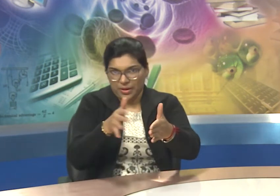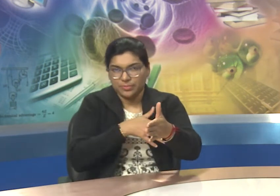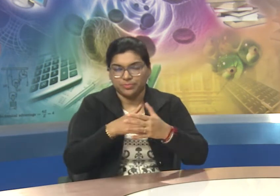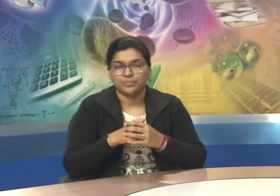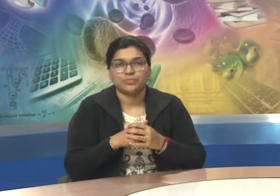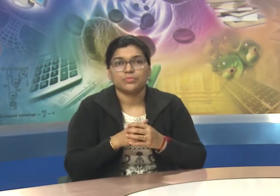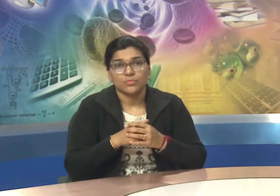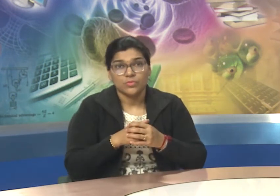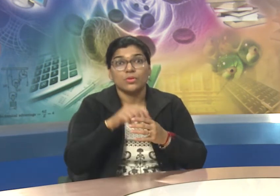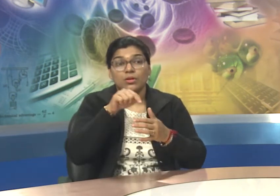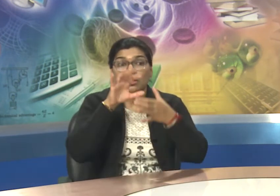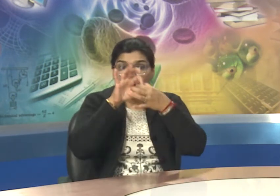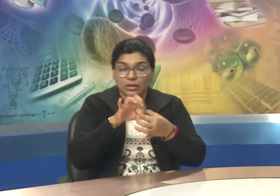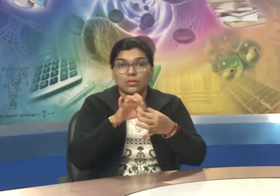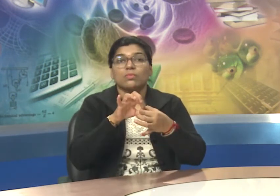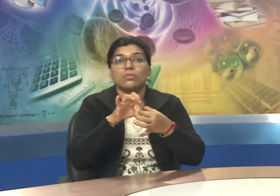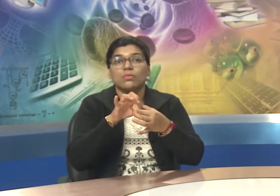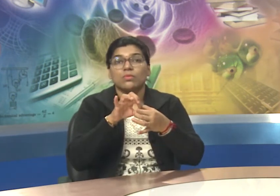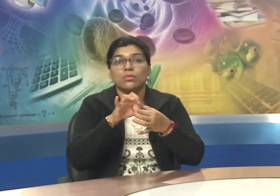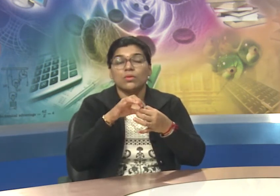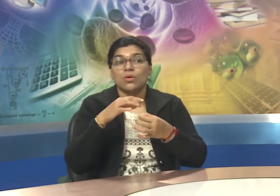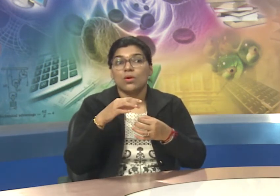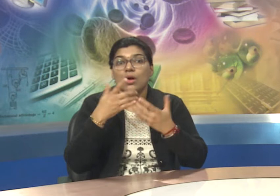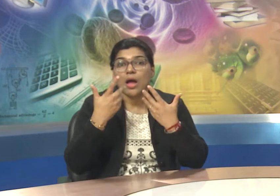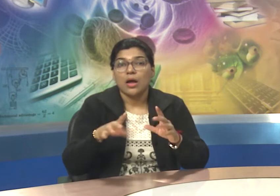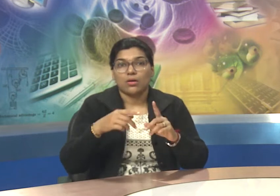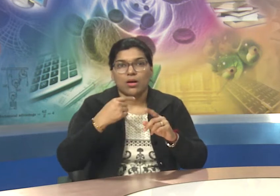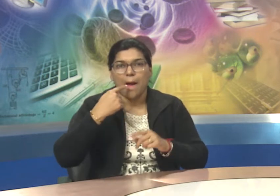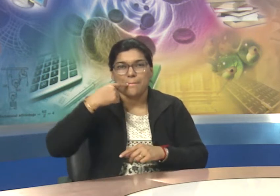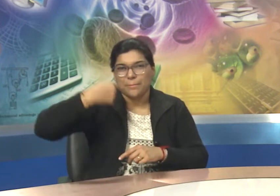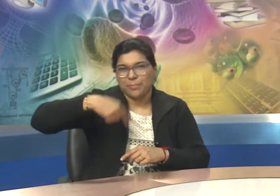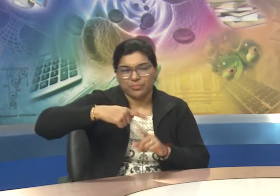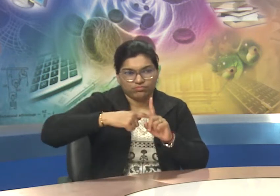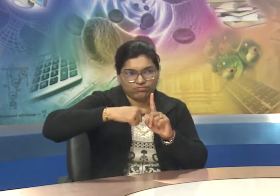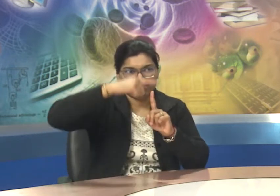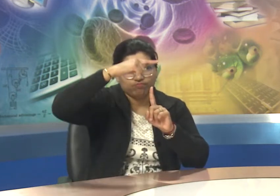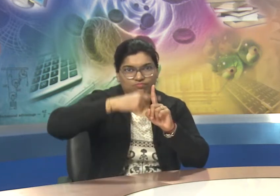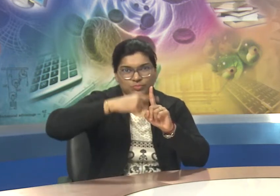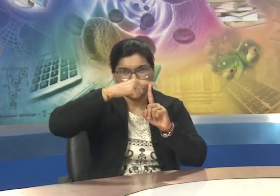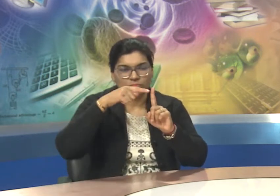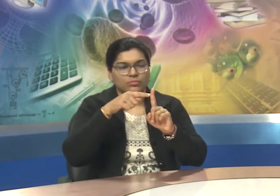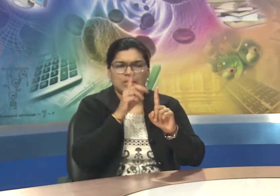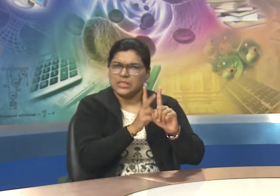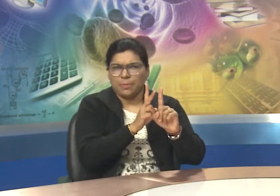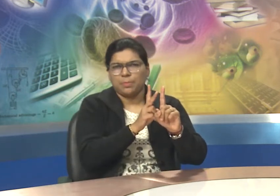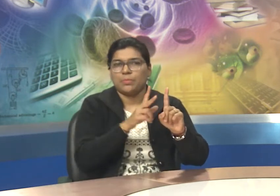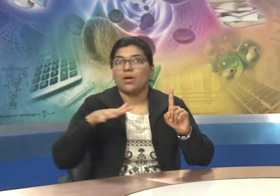The former group includes those whose blood keeps a